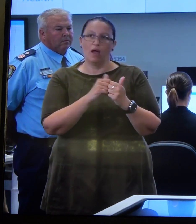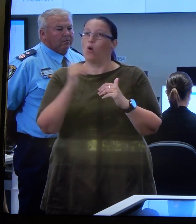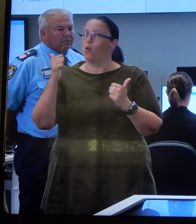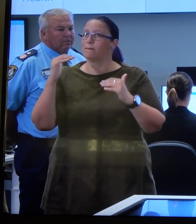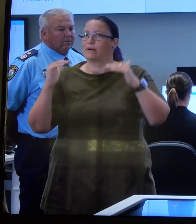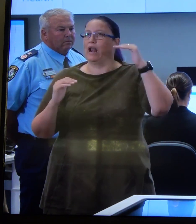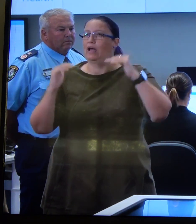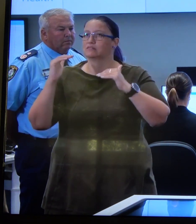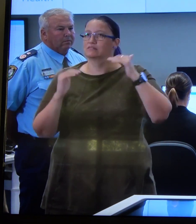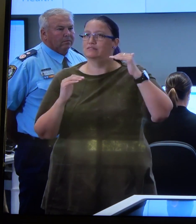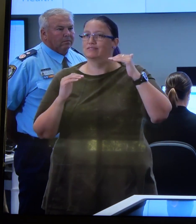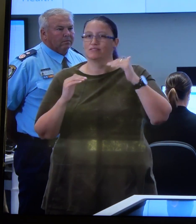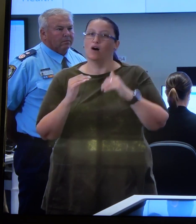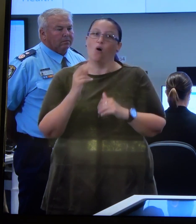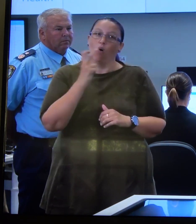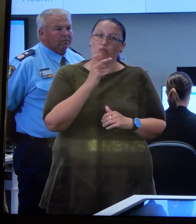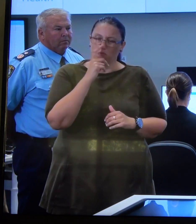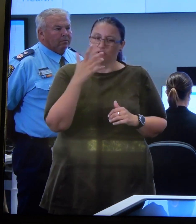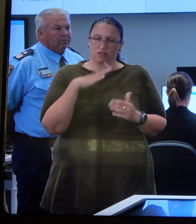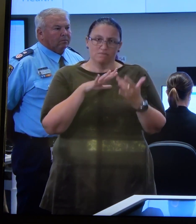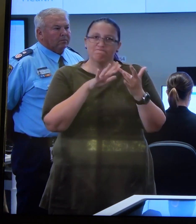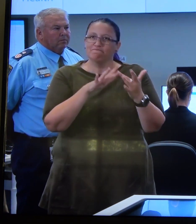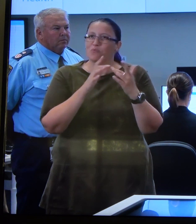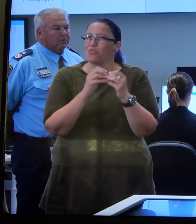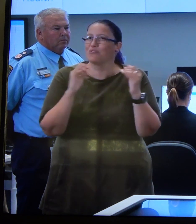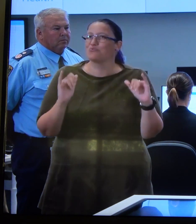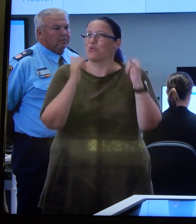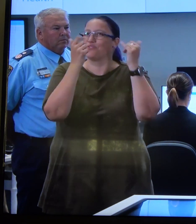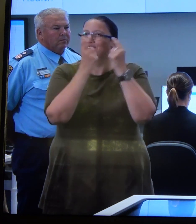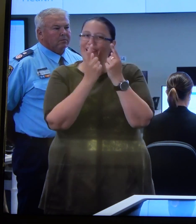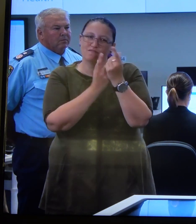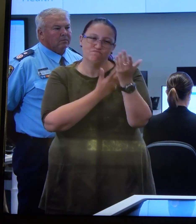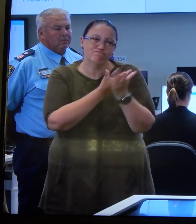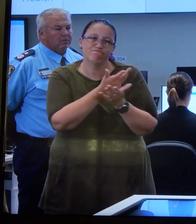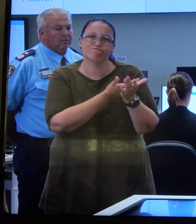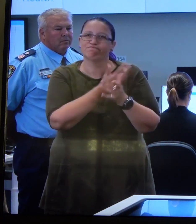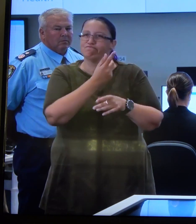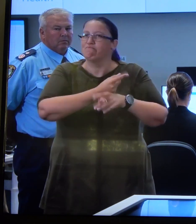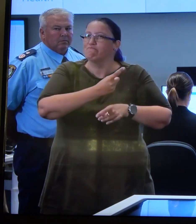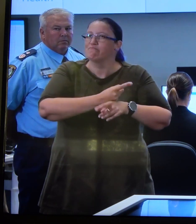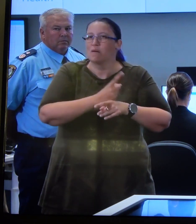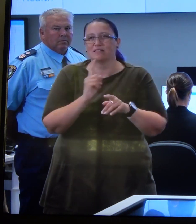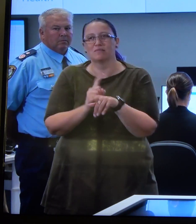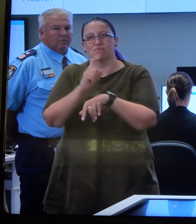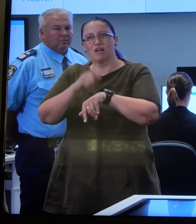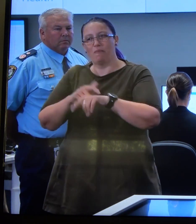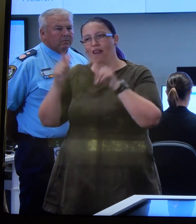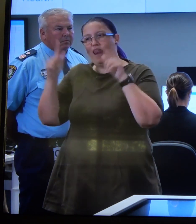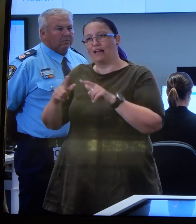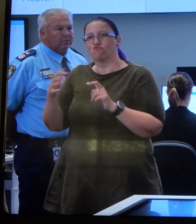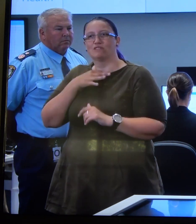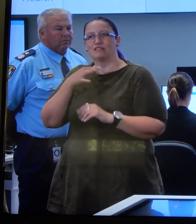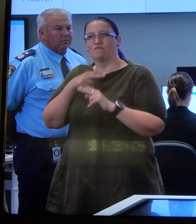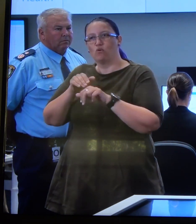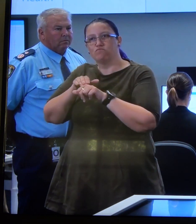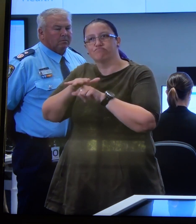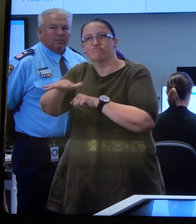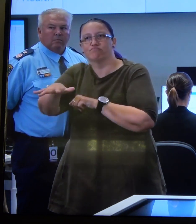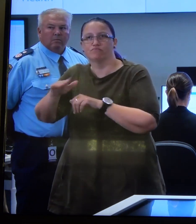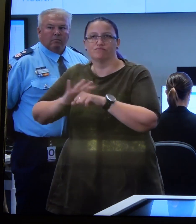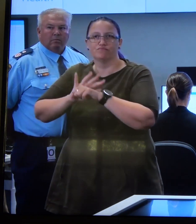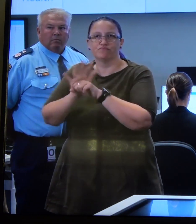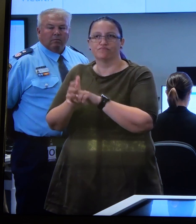facility residents for social connectivity, but minimising the risk of COVID-19 in aged care